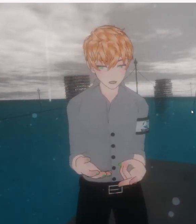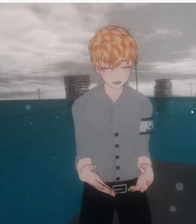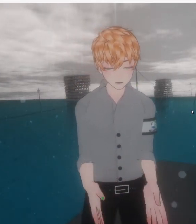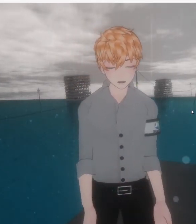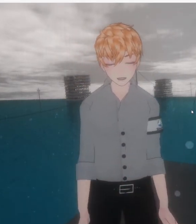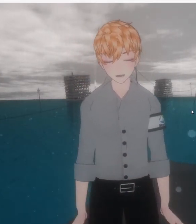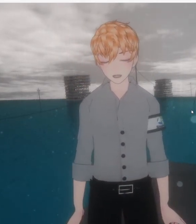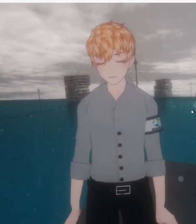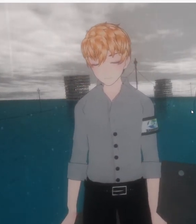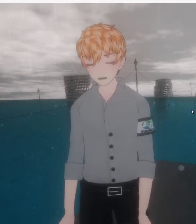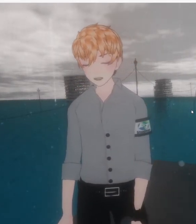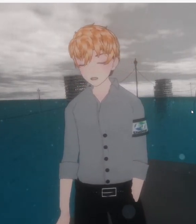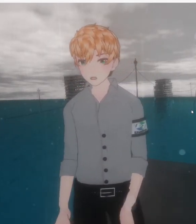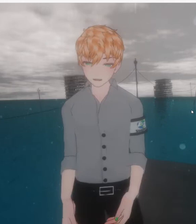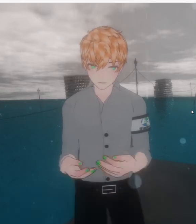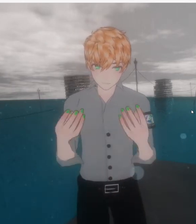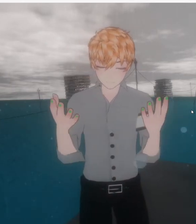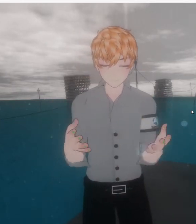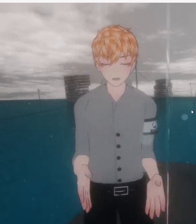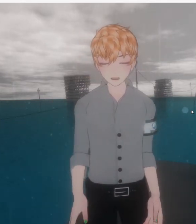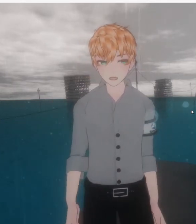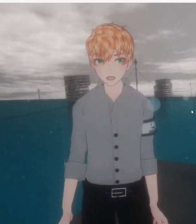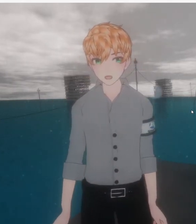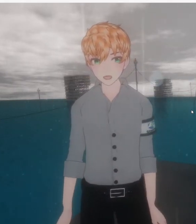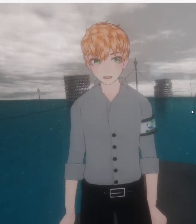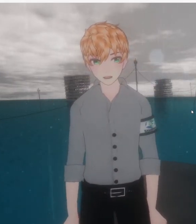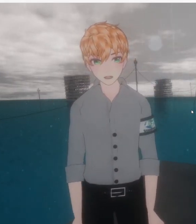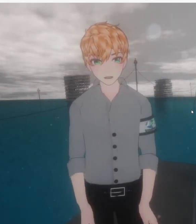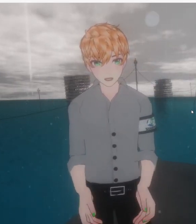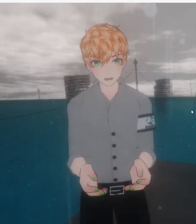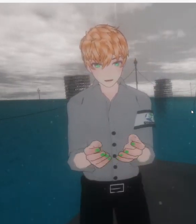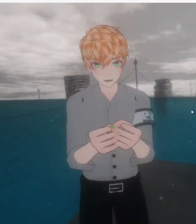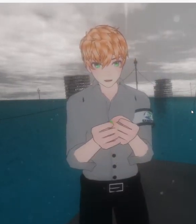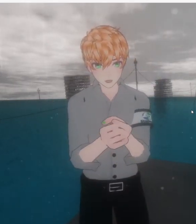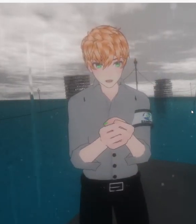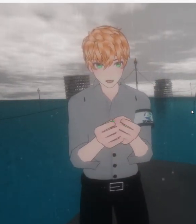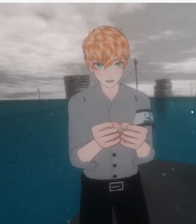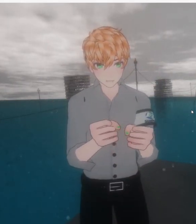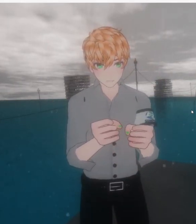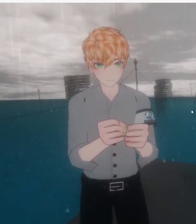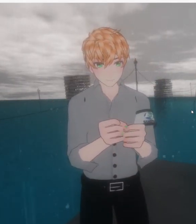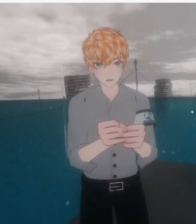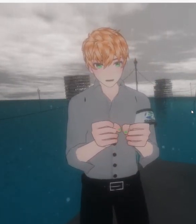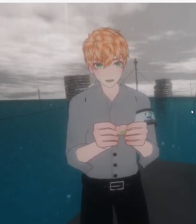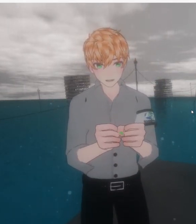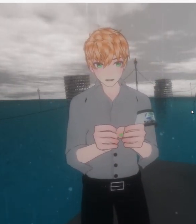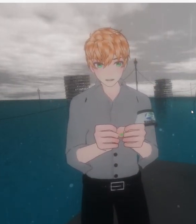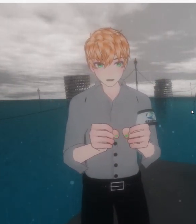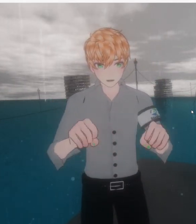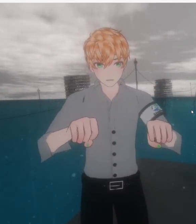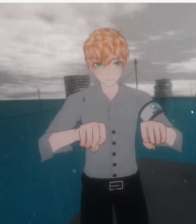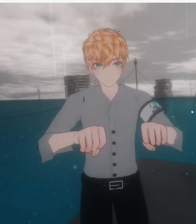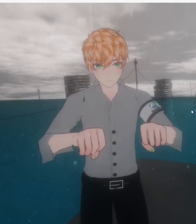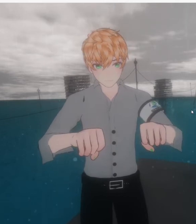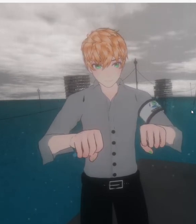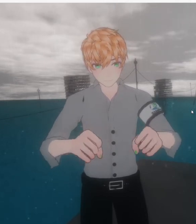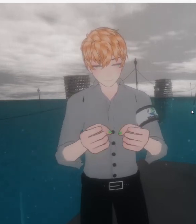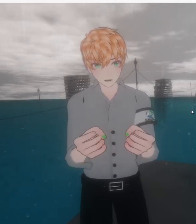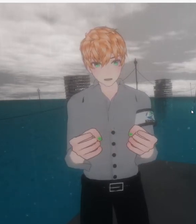working on that in a couple ways. I don't know how well hand tracking will go in the future, but we have limitations for orientation. So